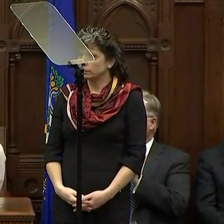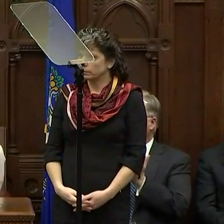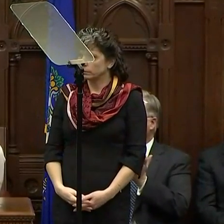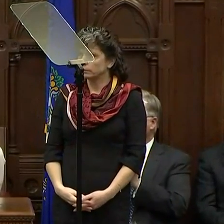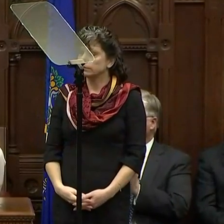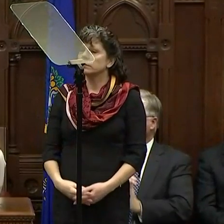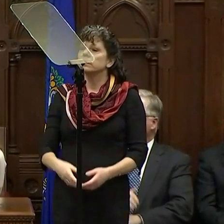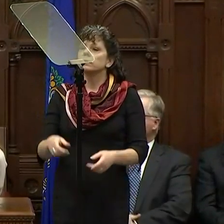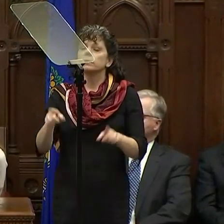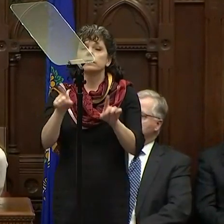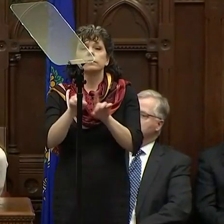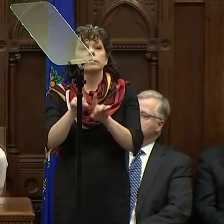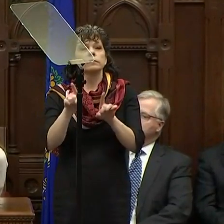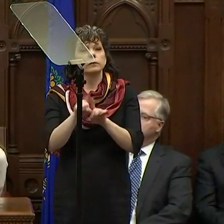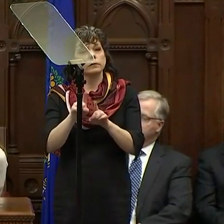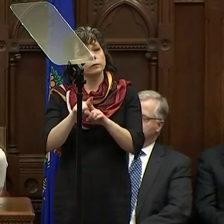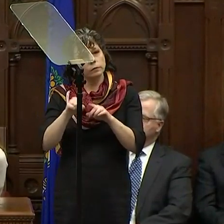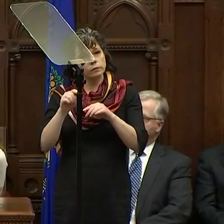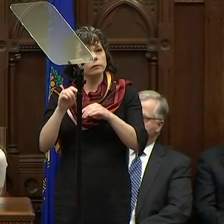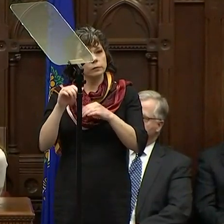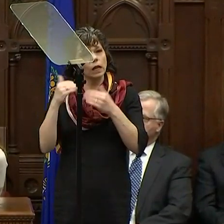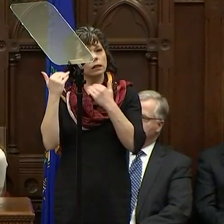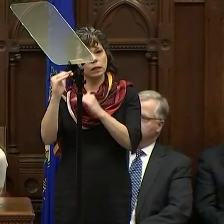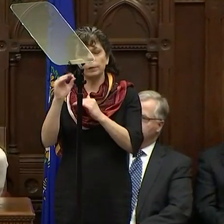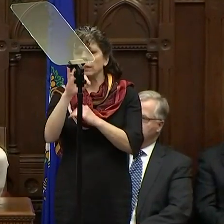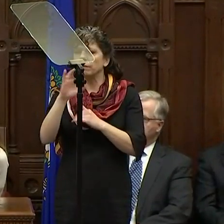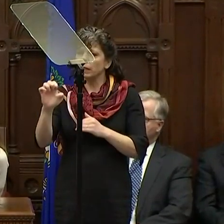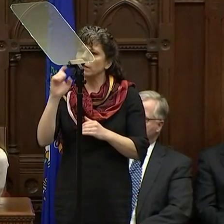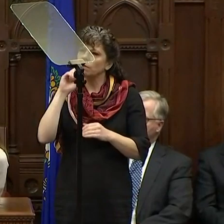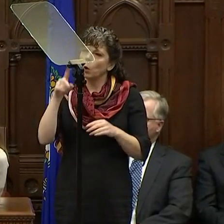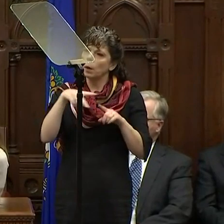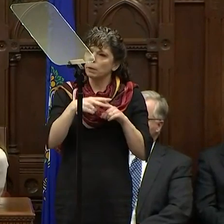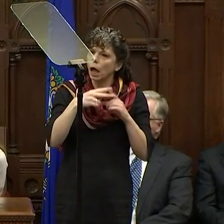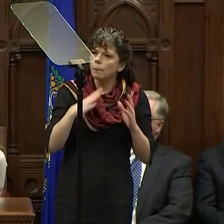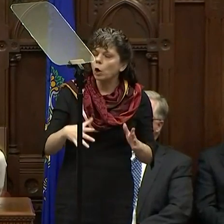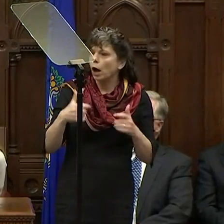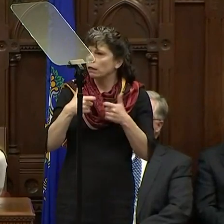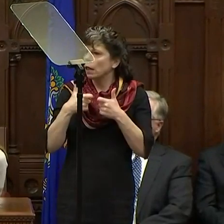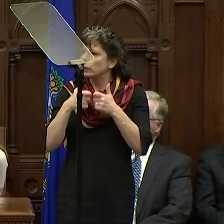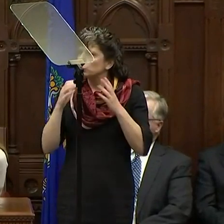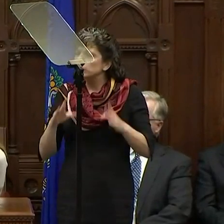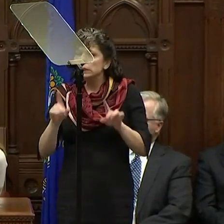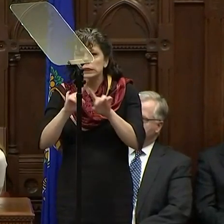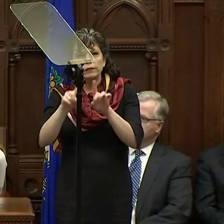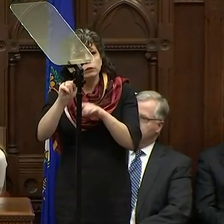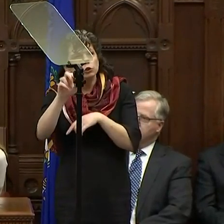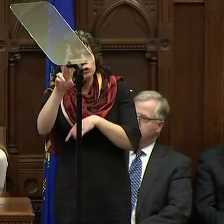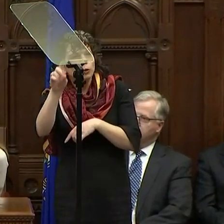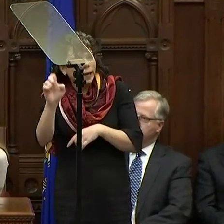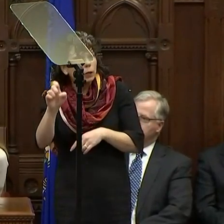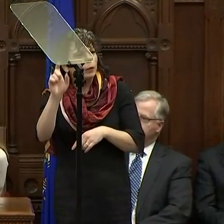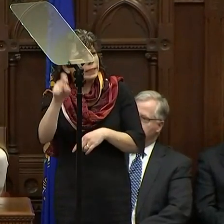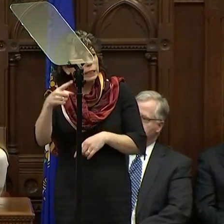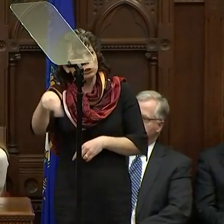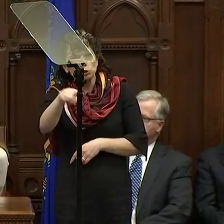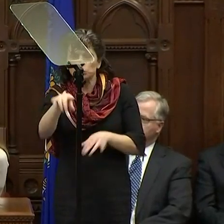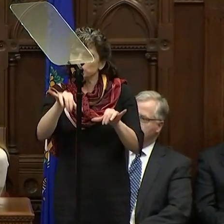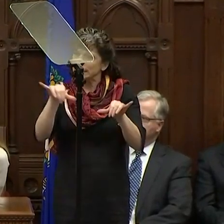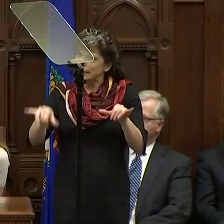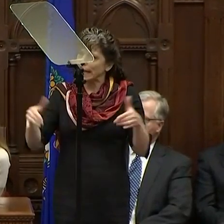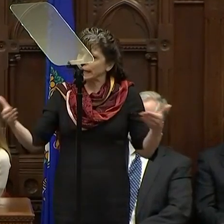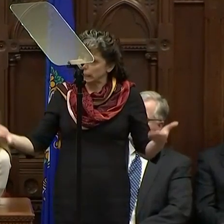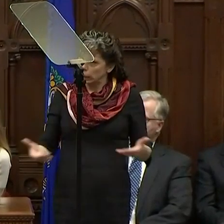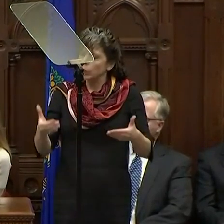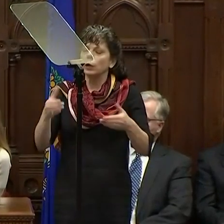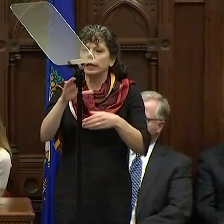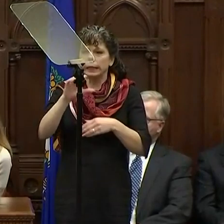And we've held the line on fees to make it easier for a plumber, an electrician, any of the trades. We so desperately need you to be able to stay here in Connecticut and